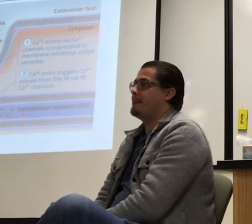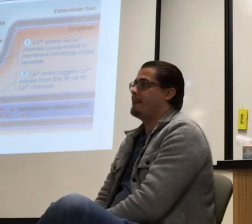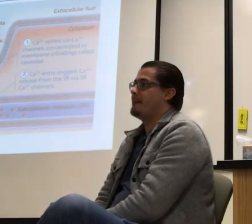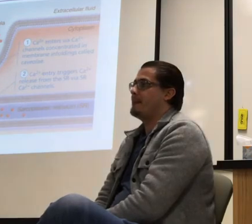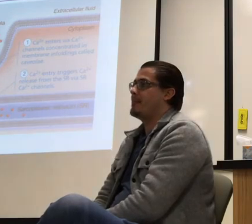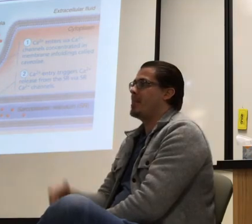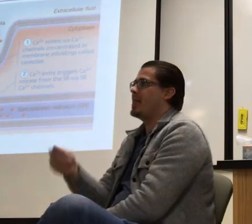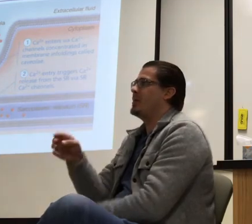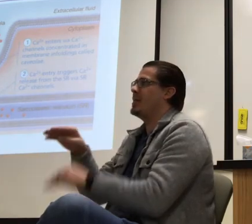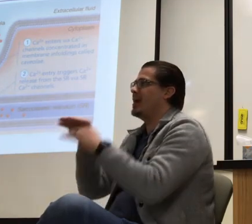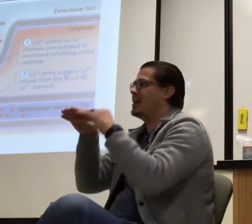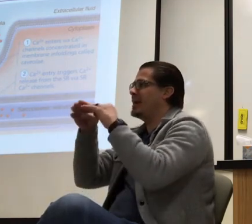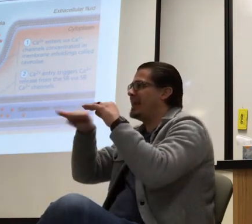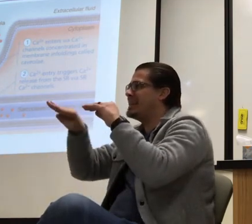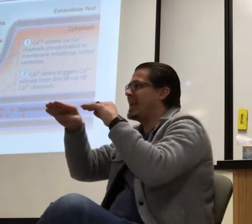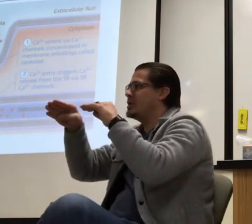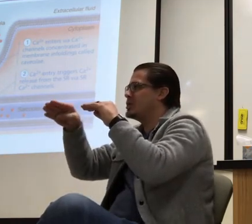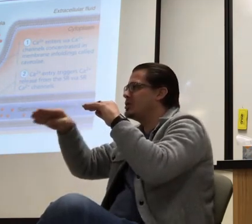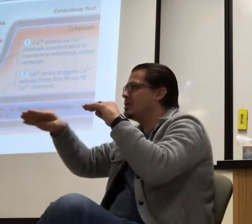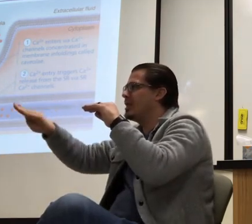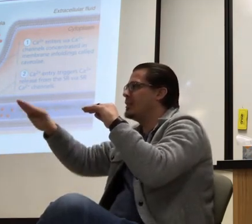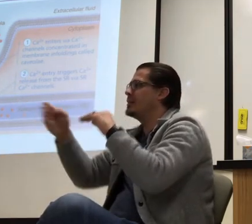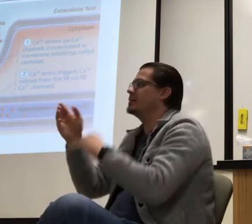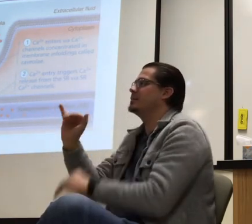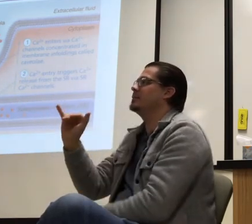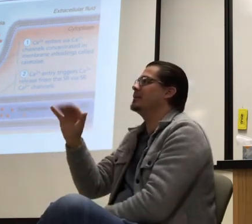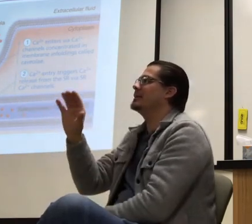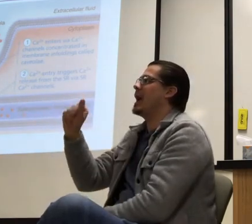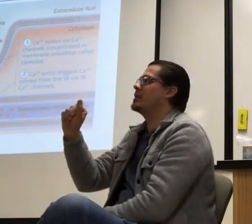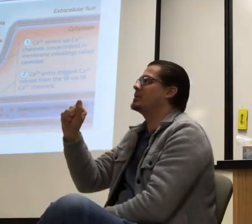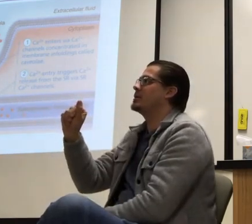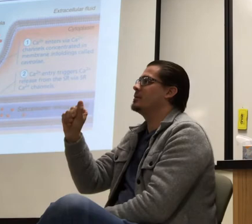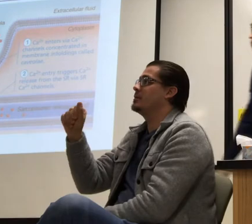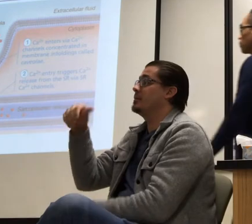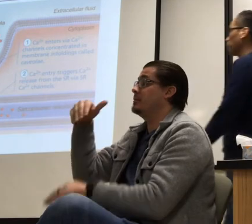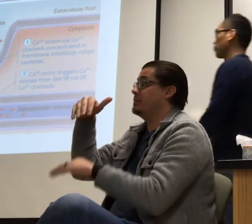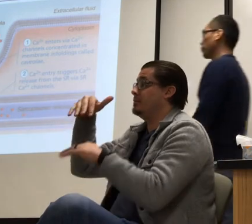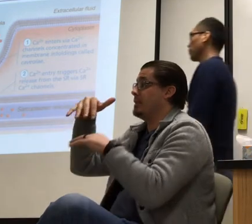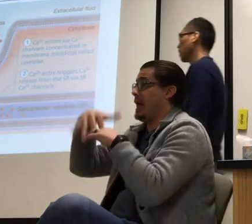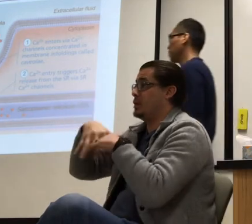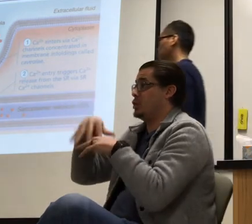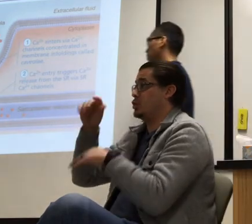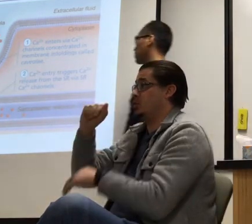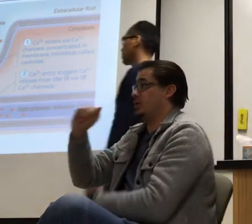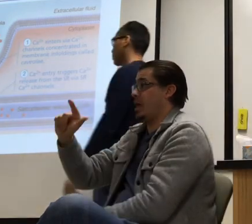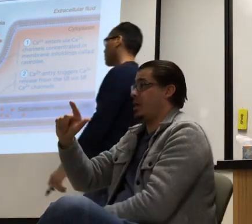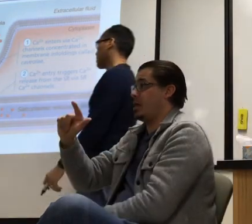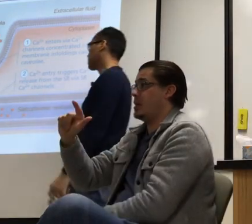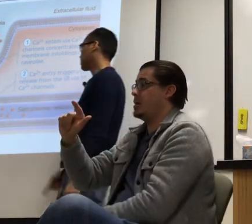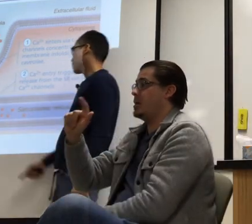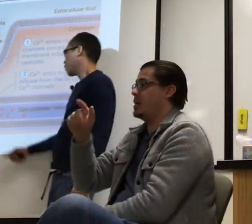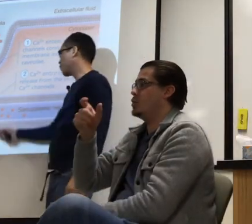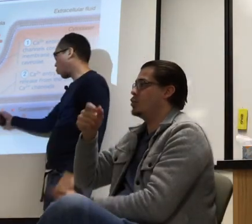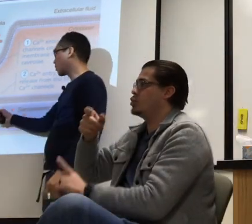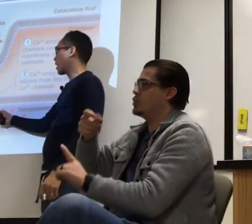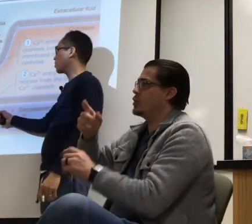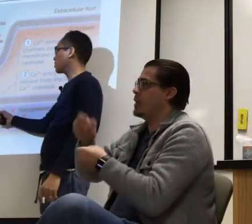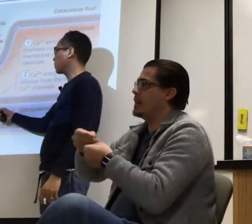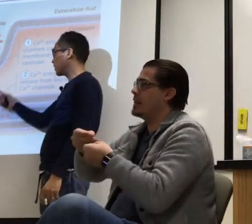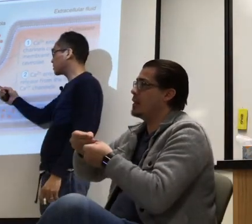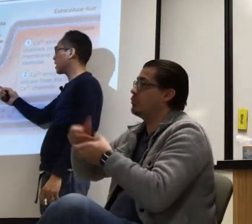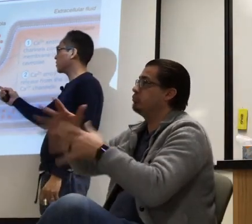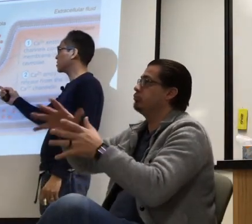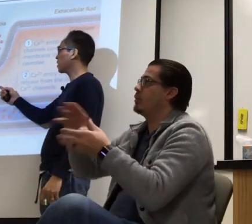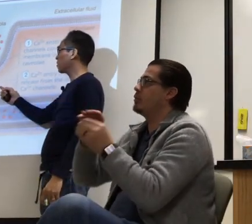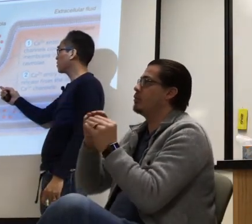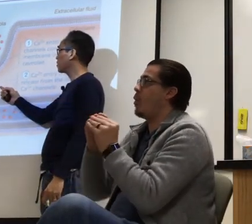Little indentations, but the same purpose. Calcium enters the cell, and it triggers the release of more